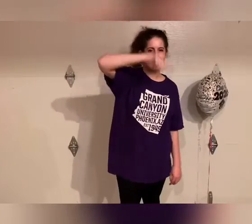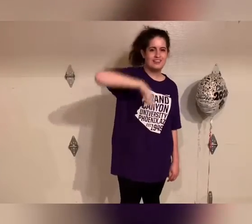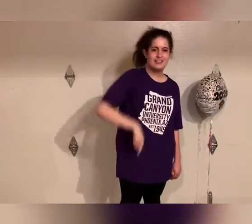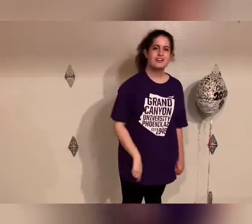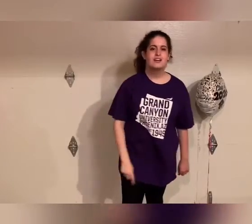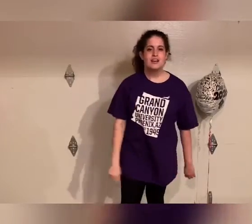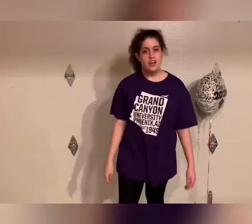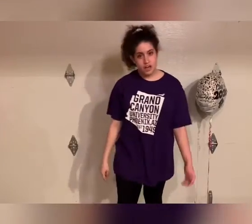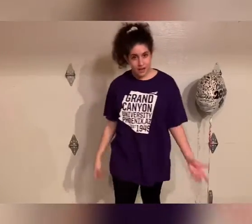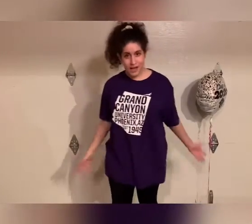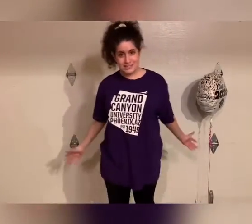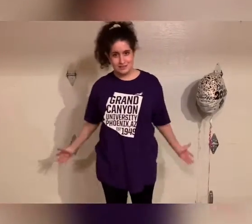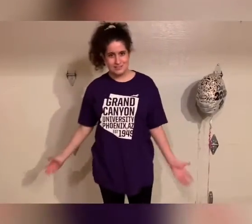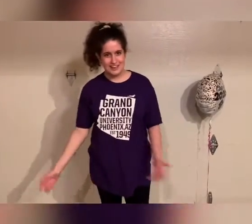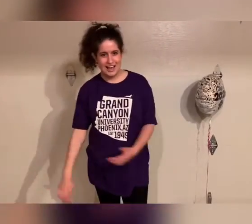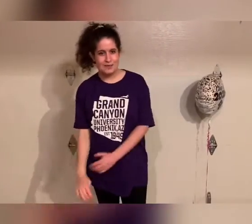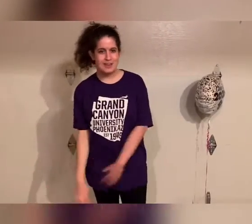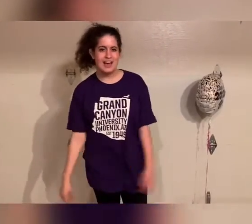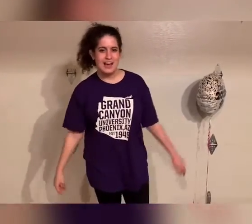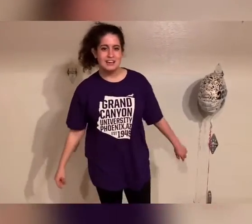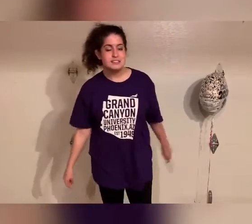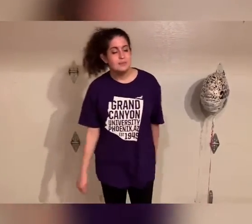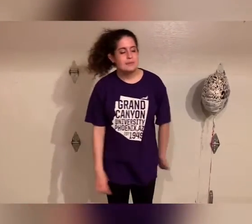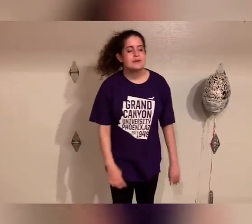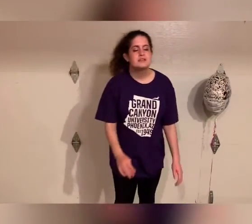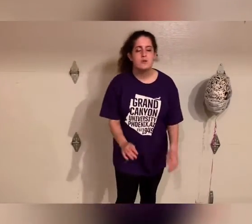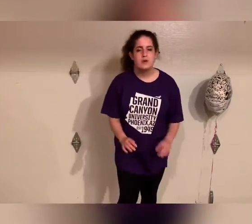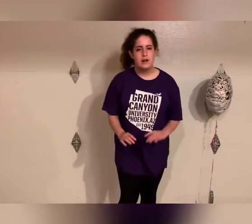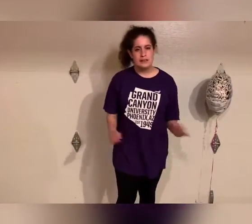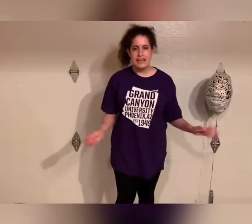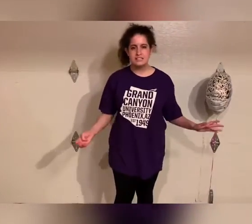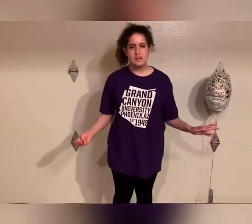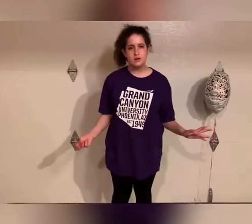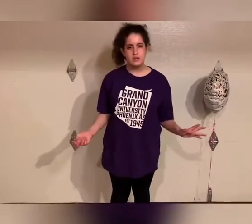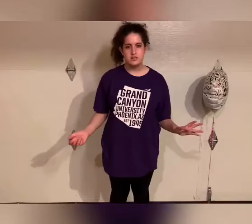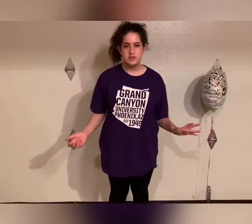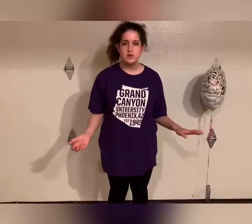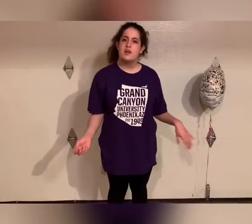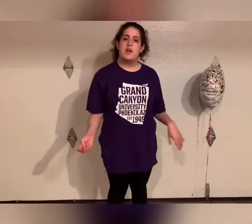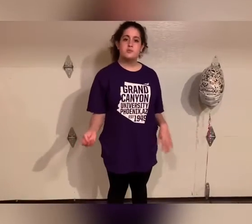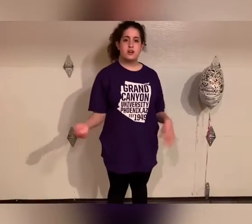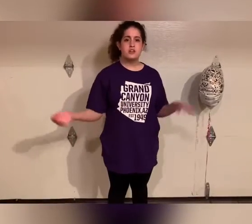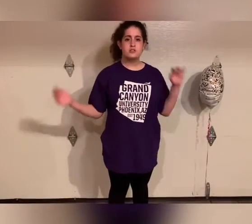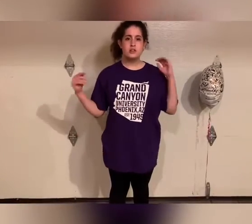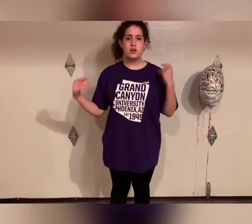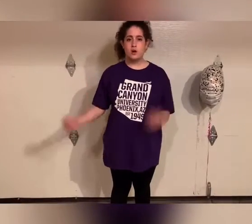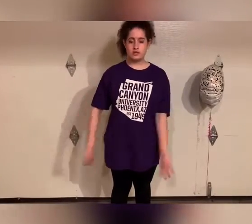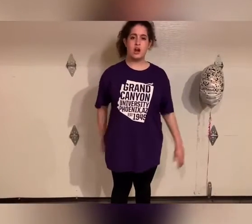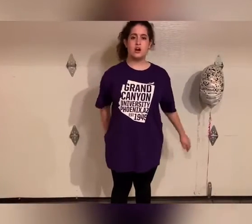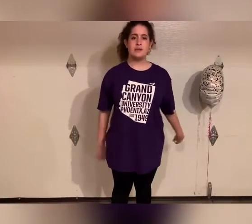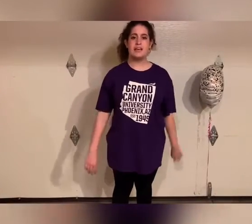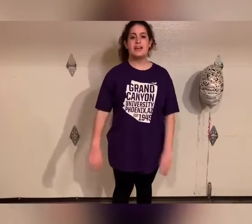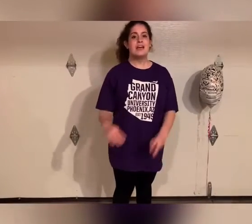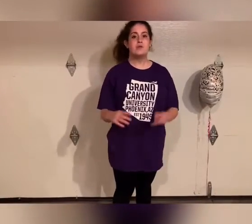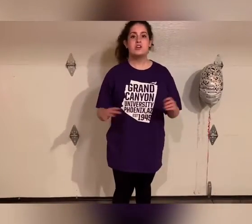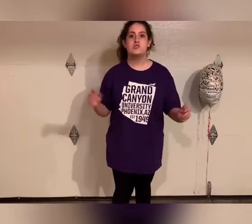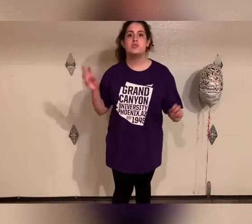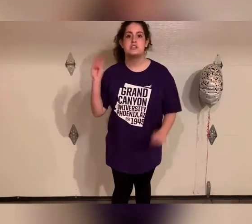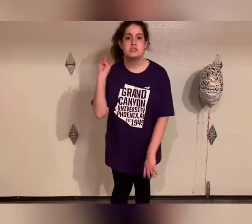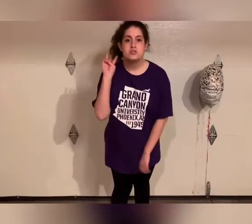shine. Awesome job, guys! So for our last song we're gonna do is we're gonna do the Lord's Army. And we're gonna do this